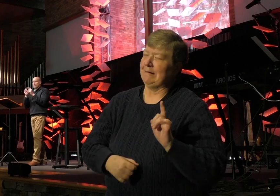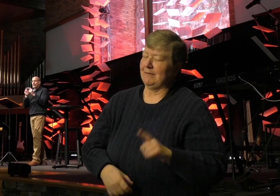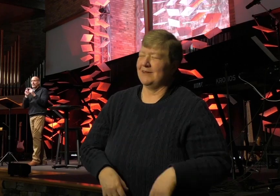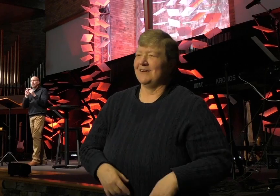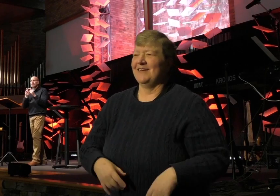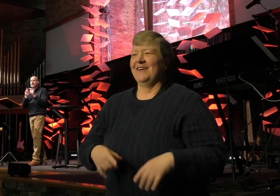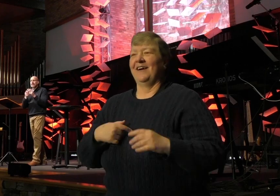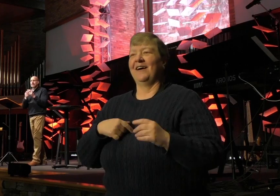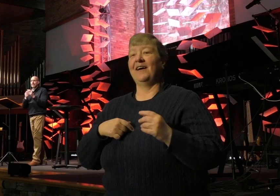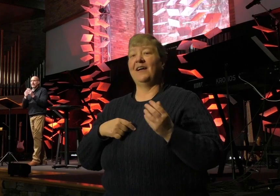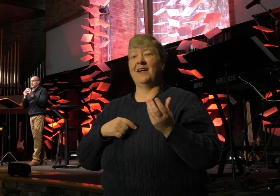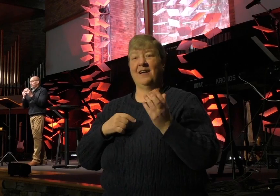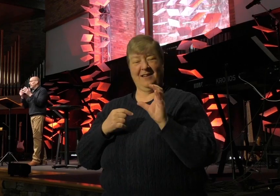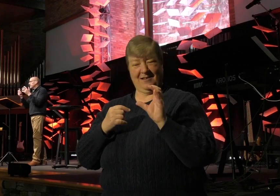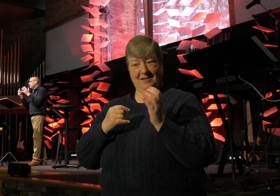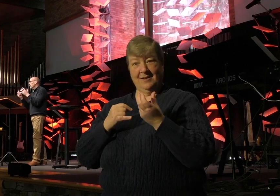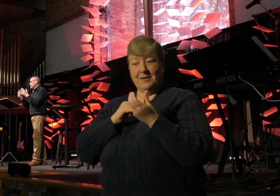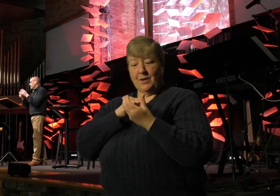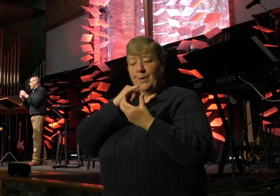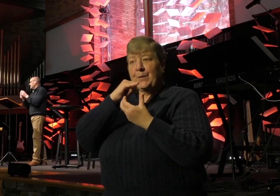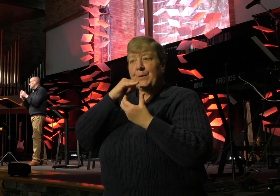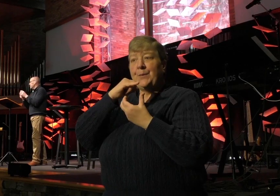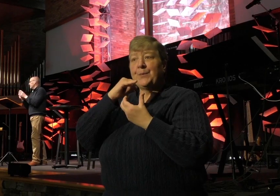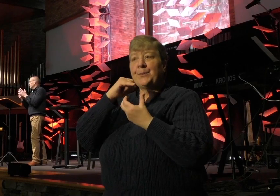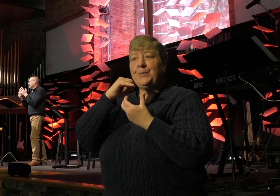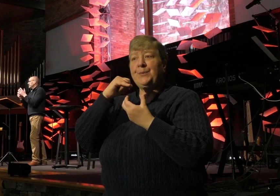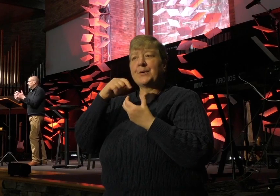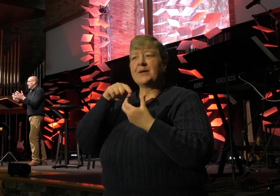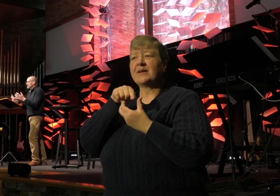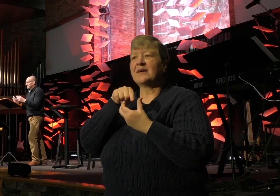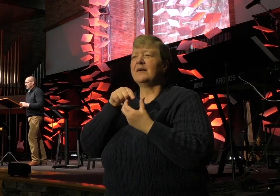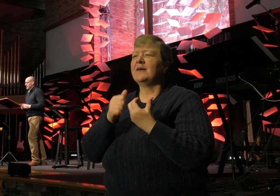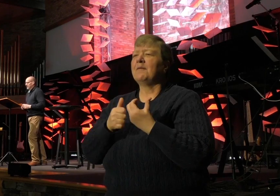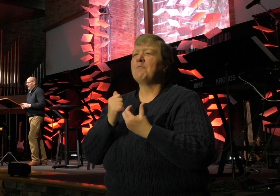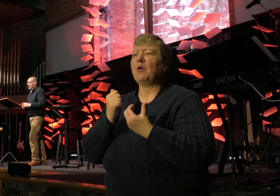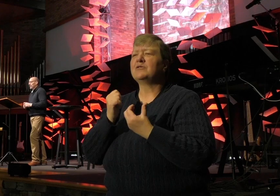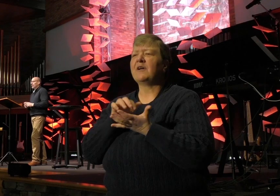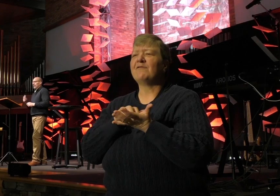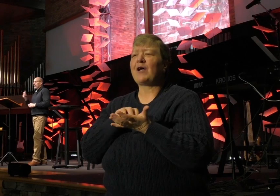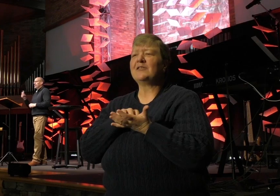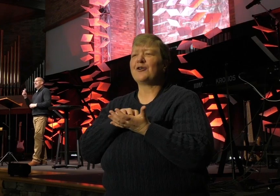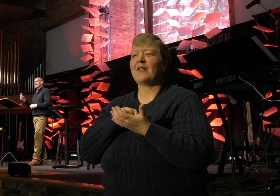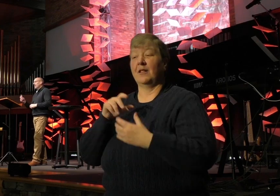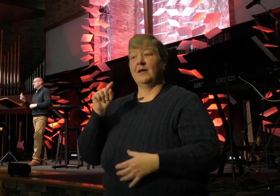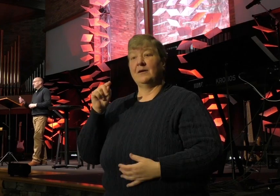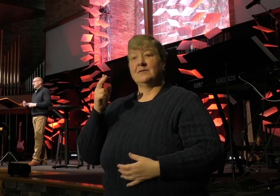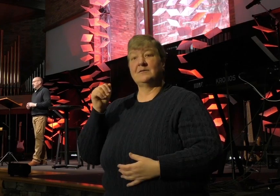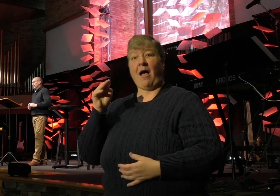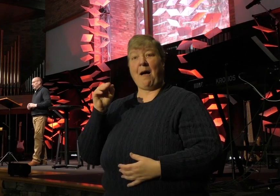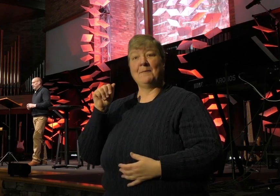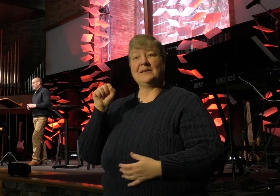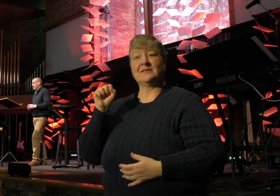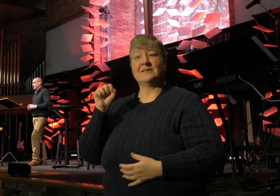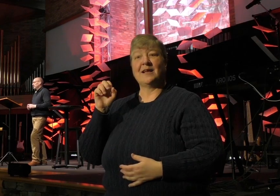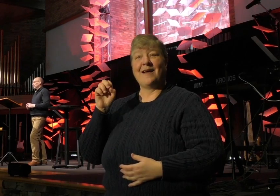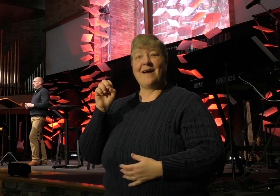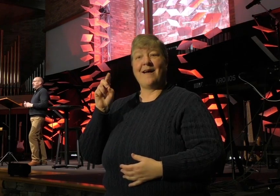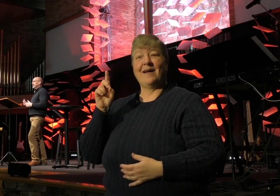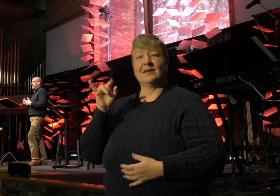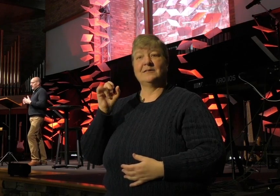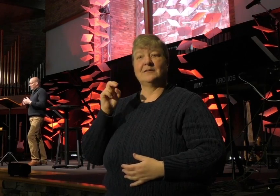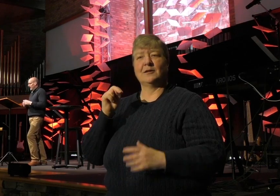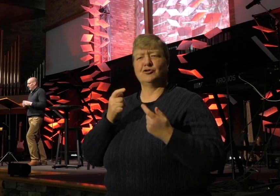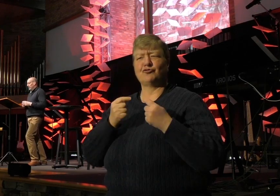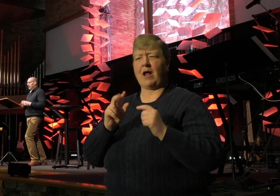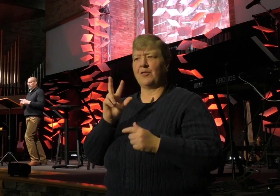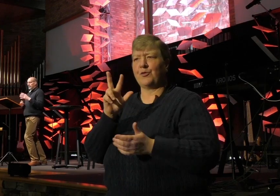In fact, the filament on the inside is probably the most fragile part. Thomas Edison tried over 3,000 different methods of